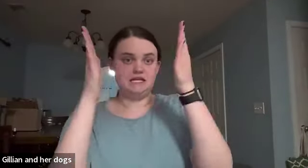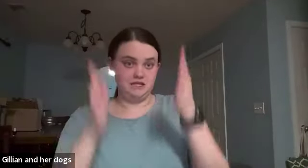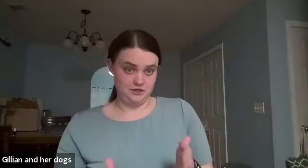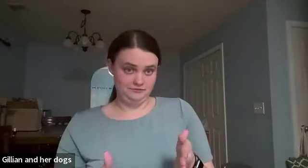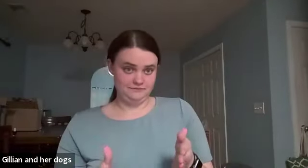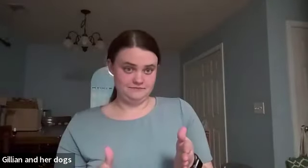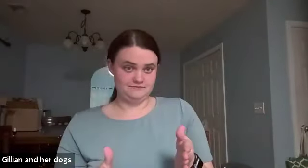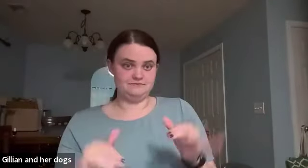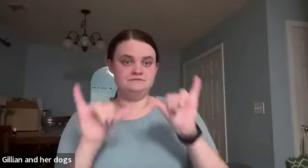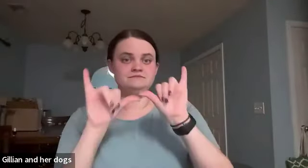engineer,